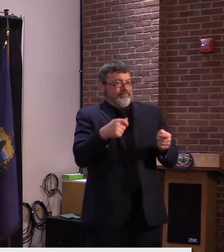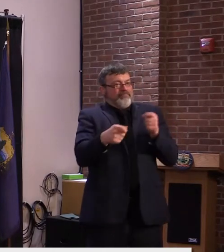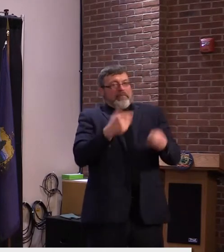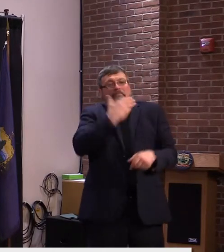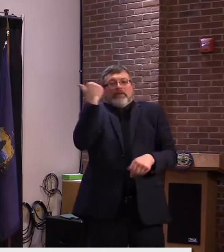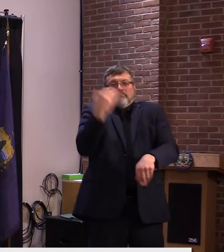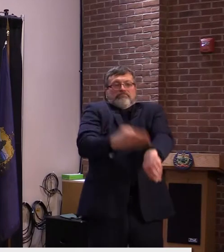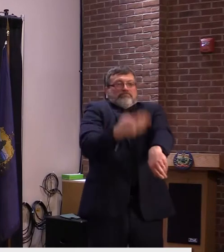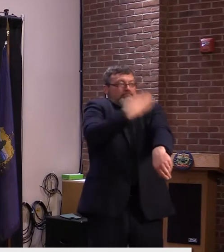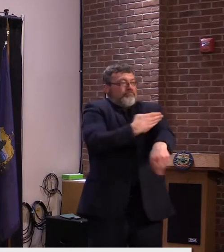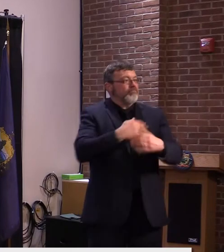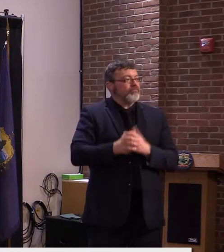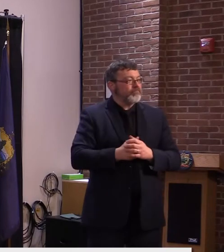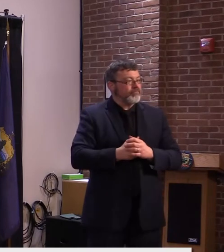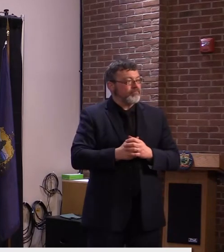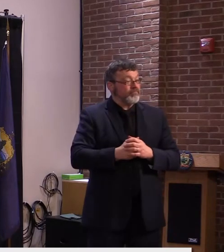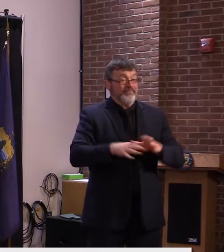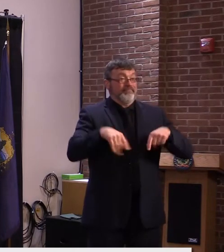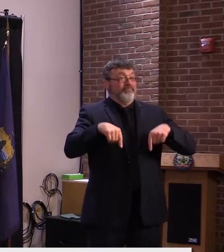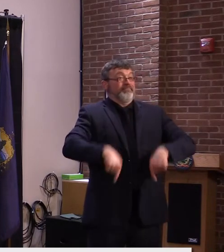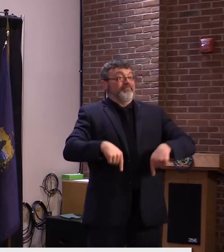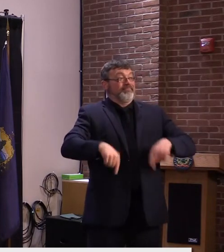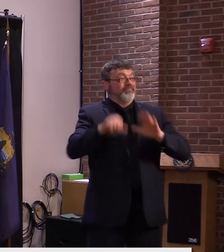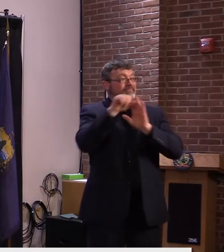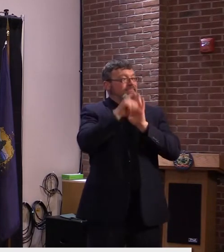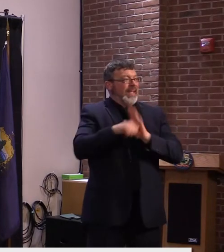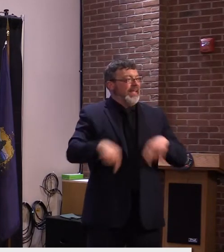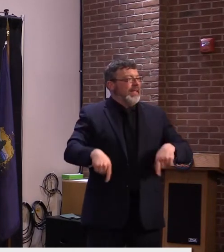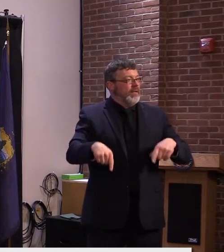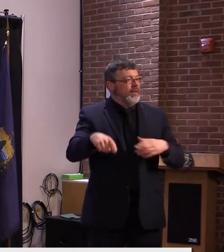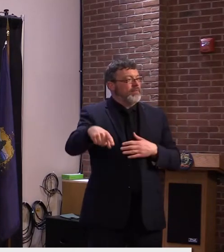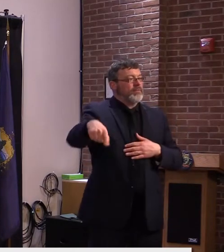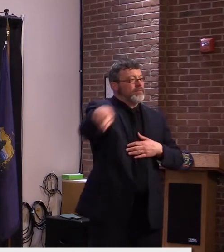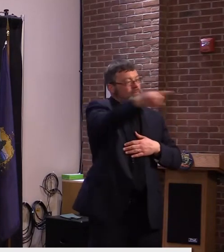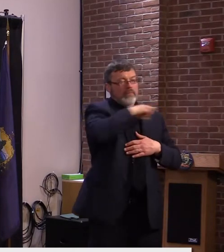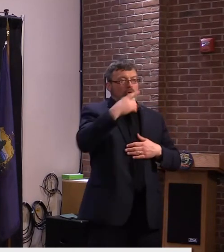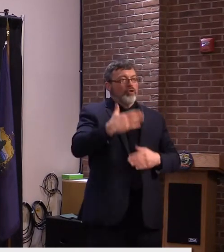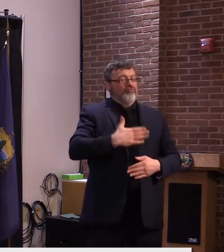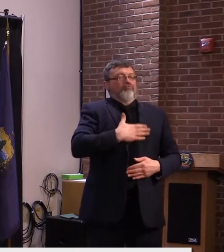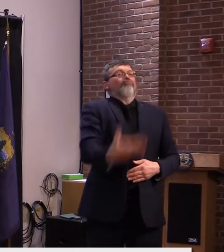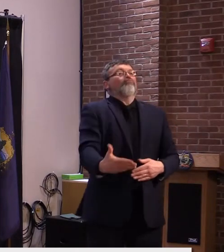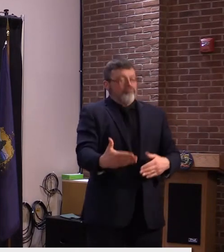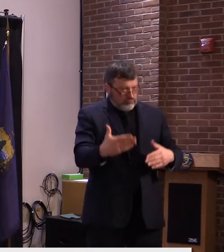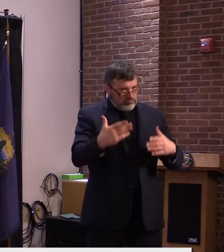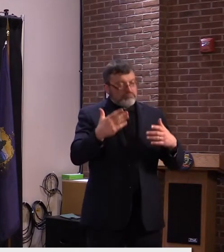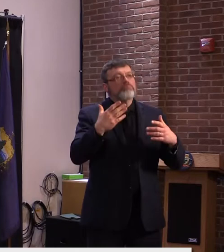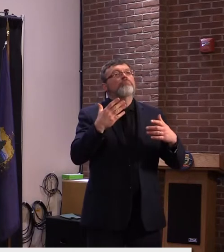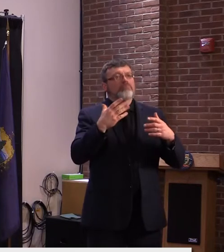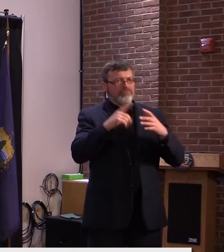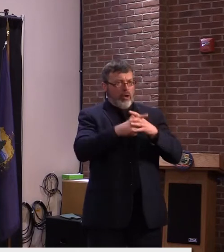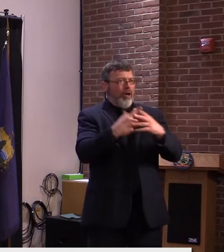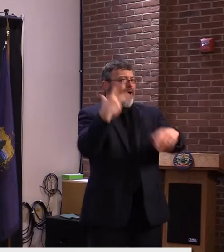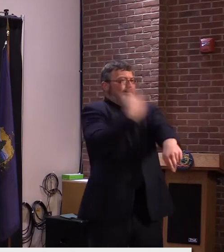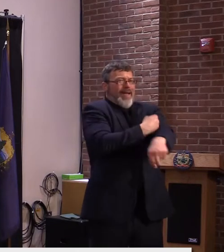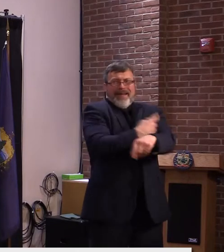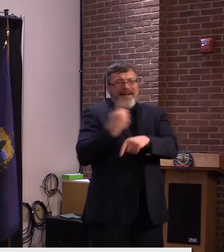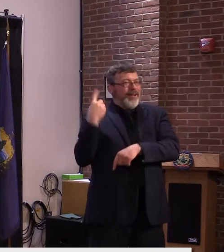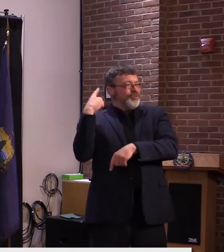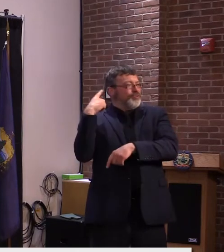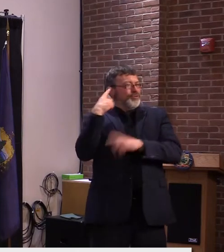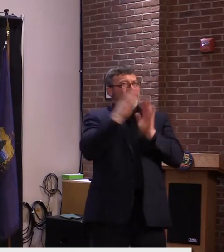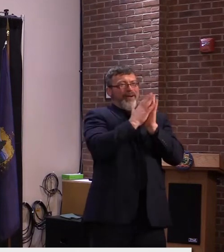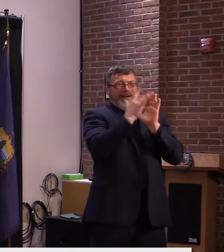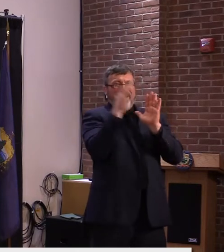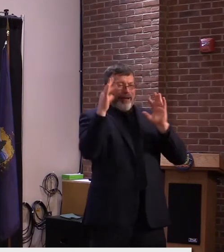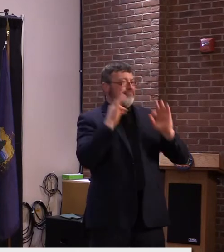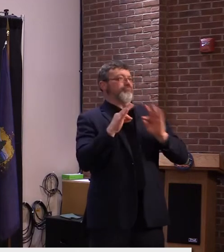In Vermont, so many people have stepped up so quickly to get vaccinated to protect themselves and their community.